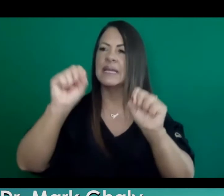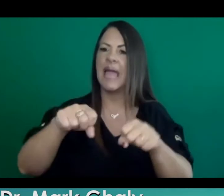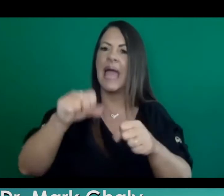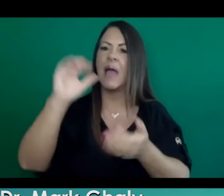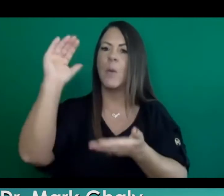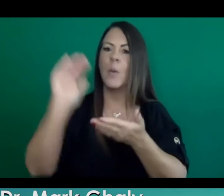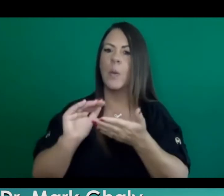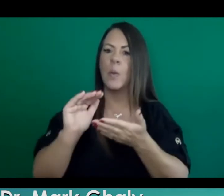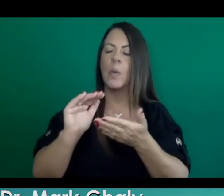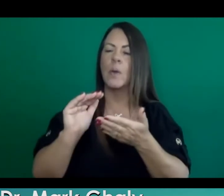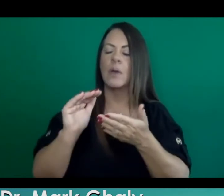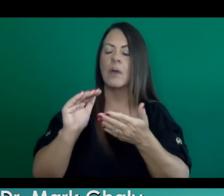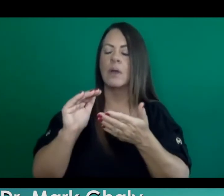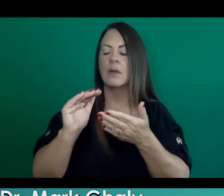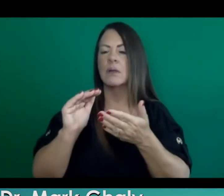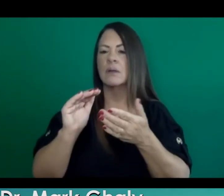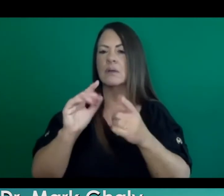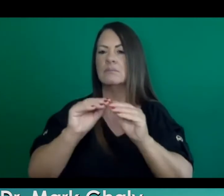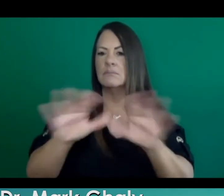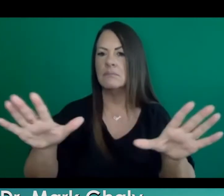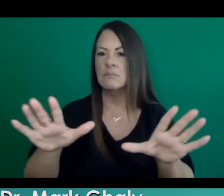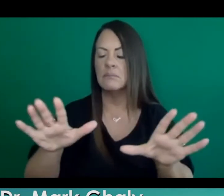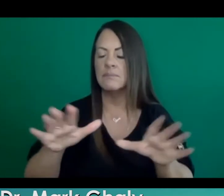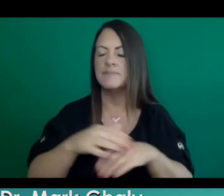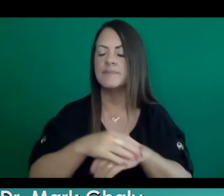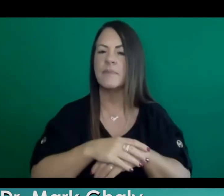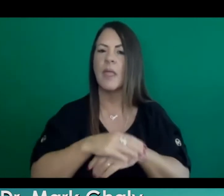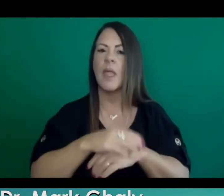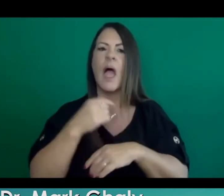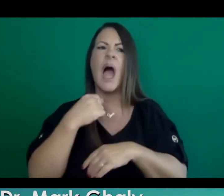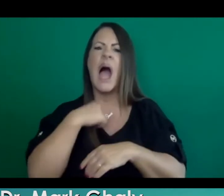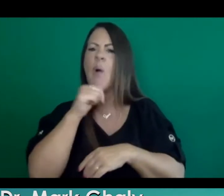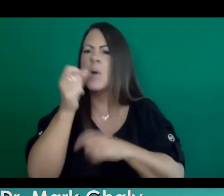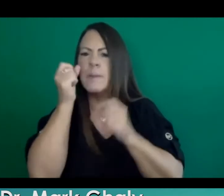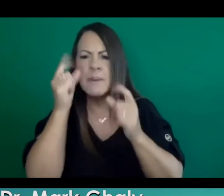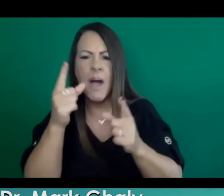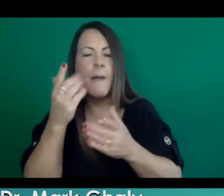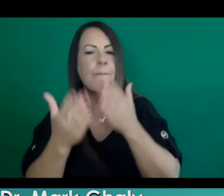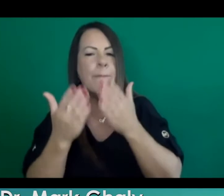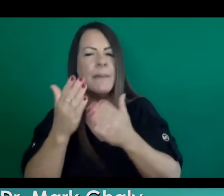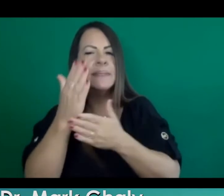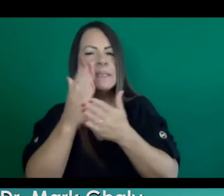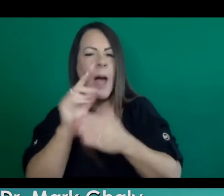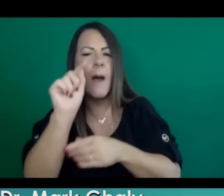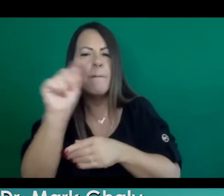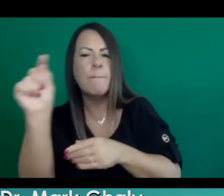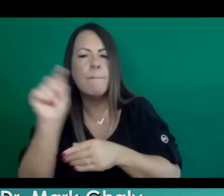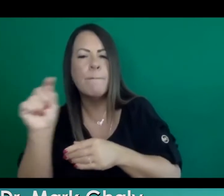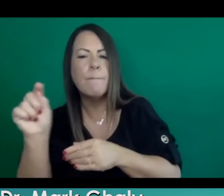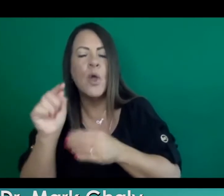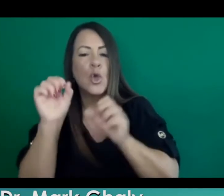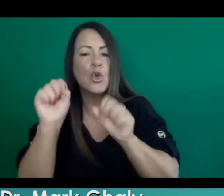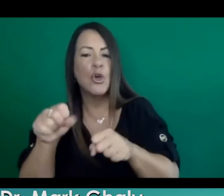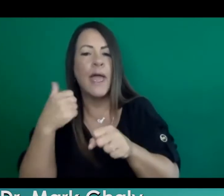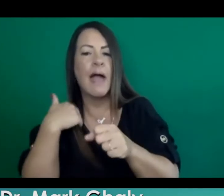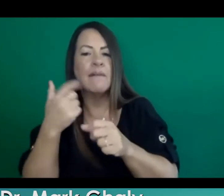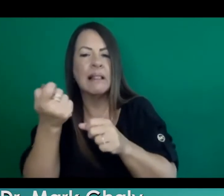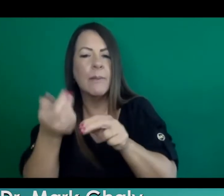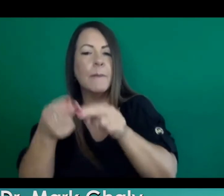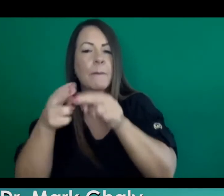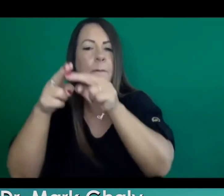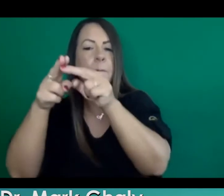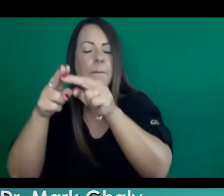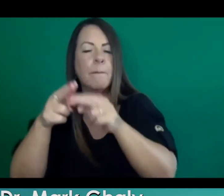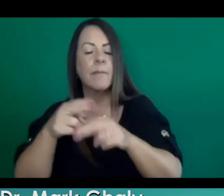be the first to be surprised if we have some increase in transmission in those areas because we're experiencing different conditions